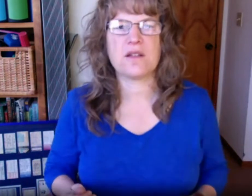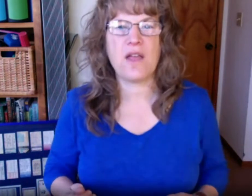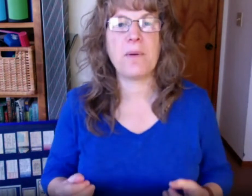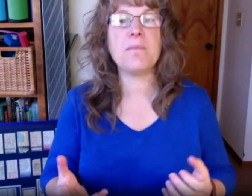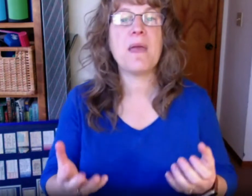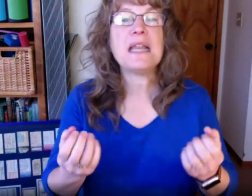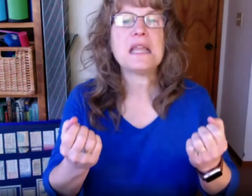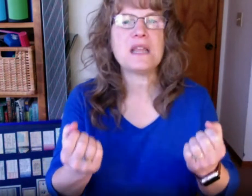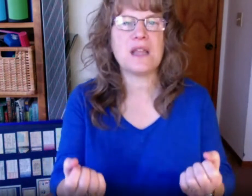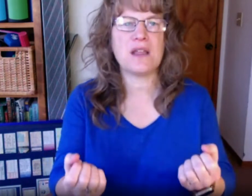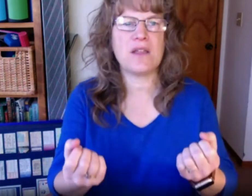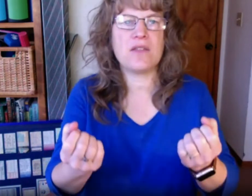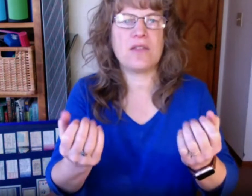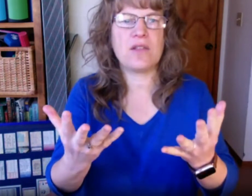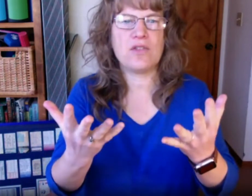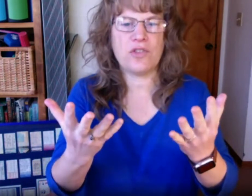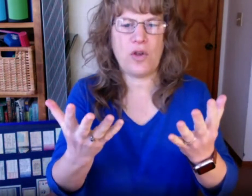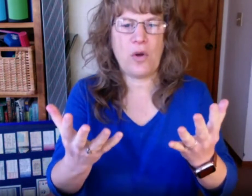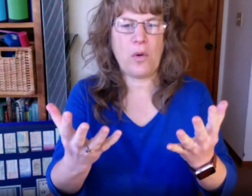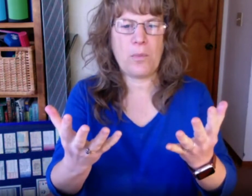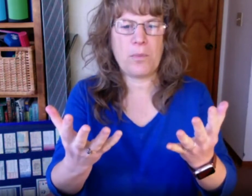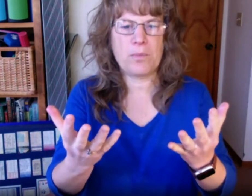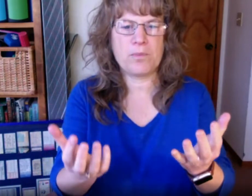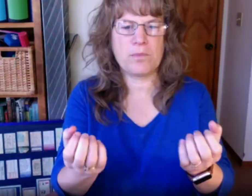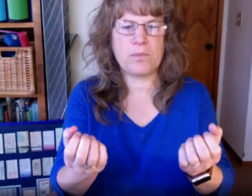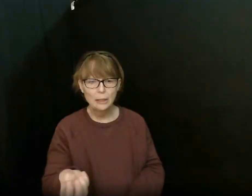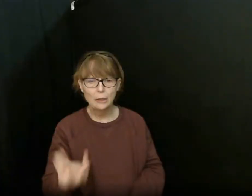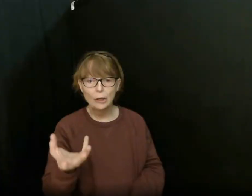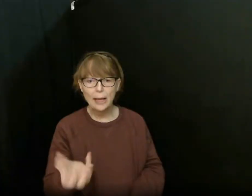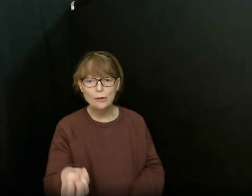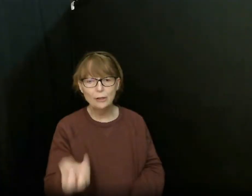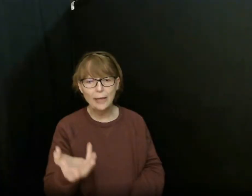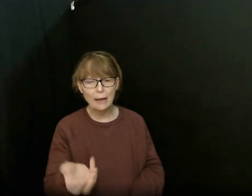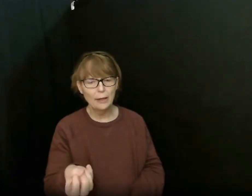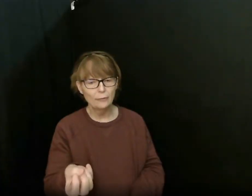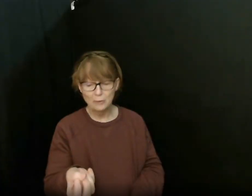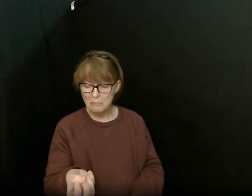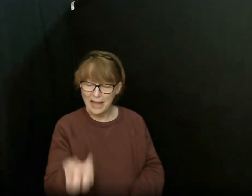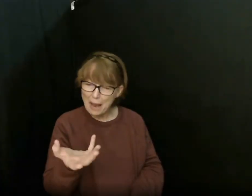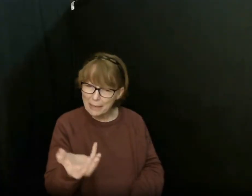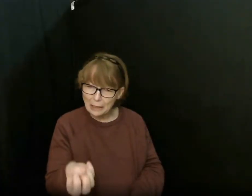But many is just many. And you could is how many? How